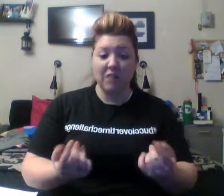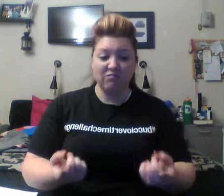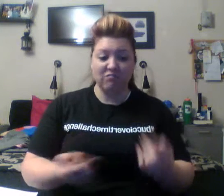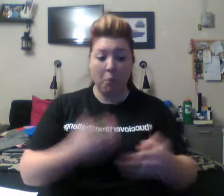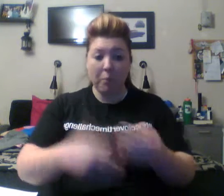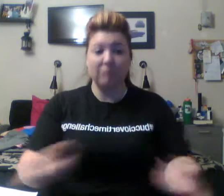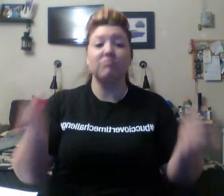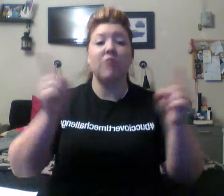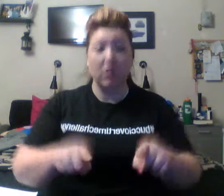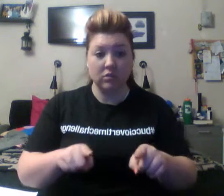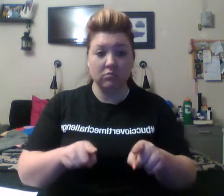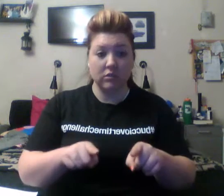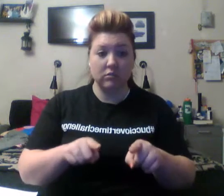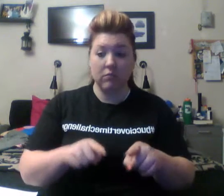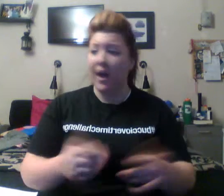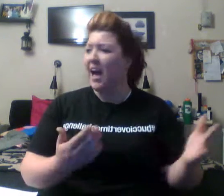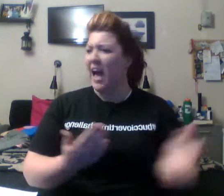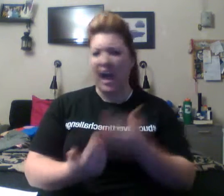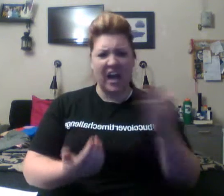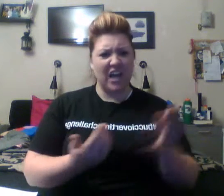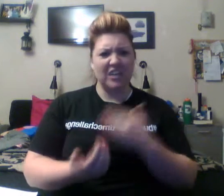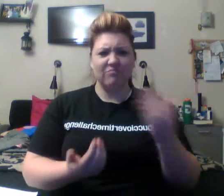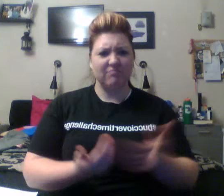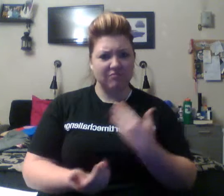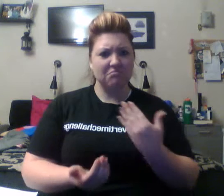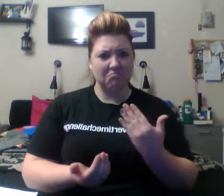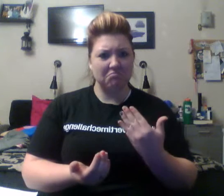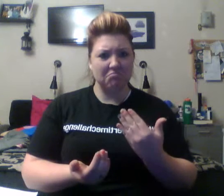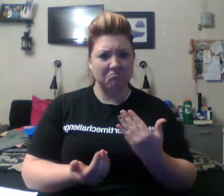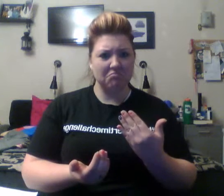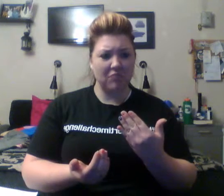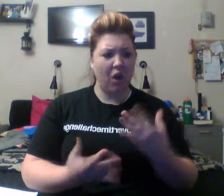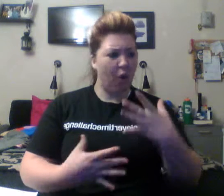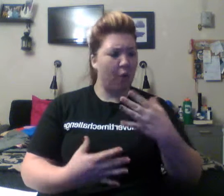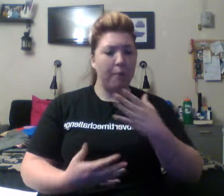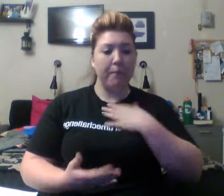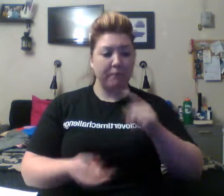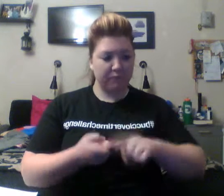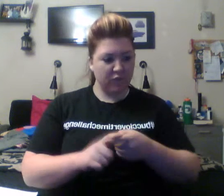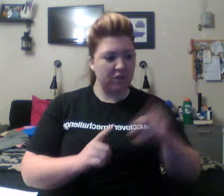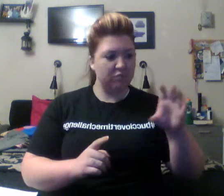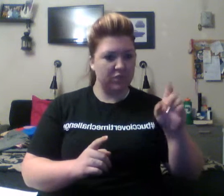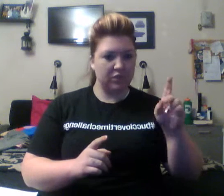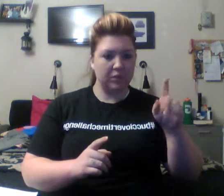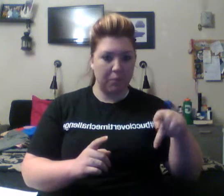that happens. It's actually less complicated than I thought. I had a friend of mine who was a CPA kind of go through the process for me. What usually happens in